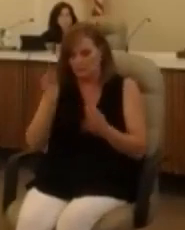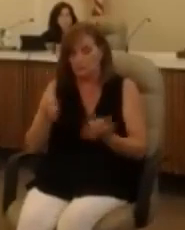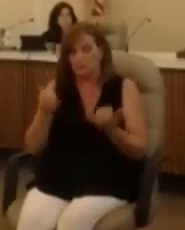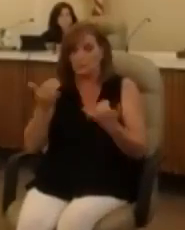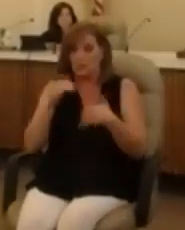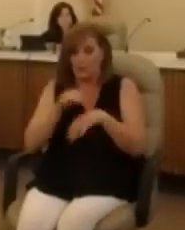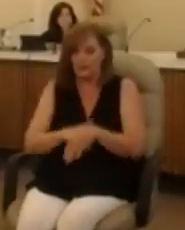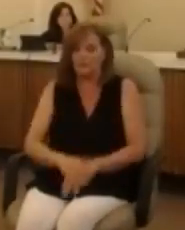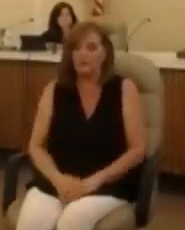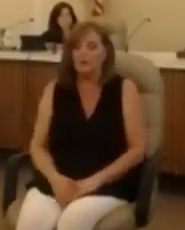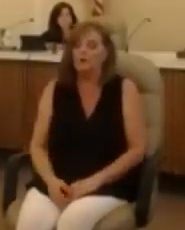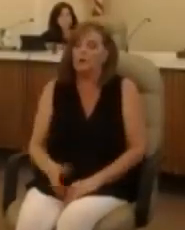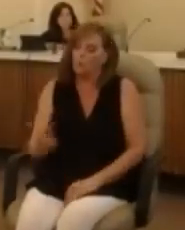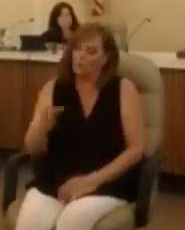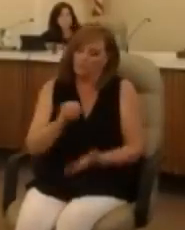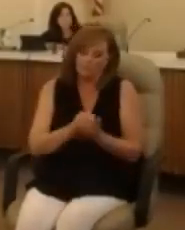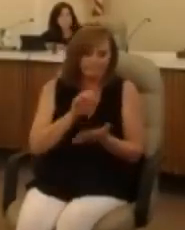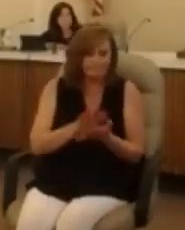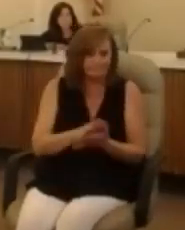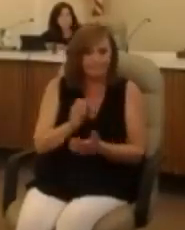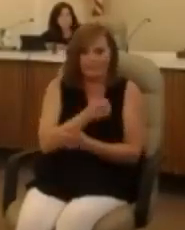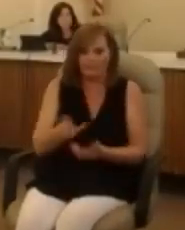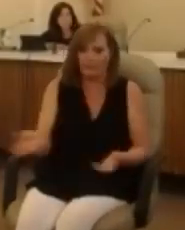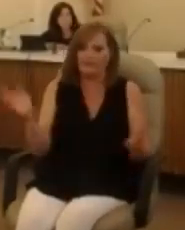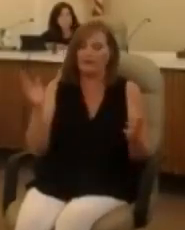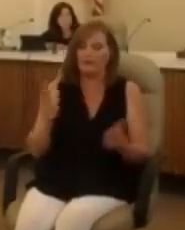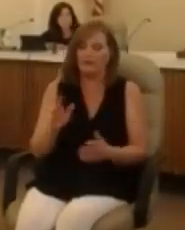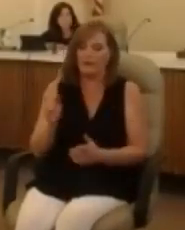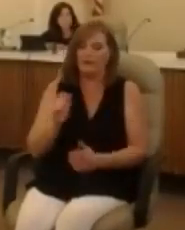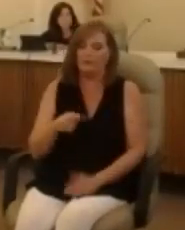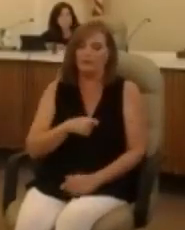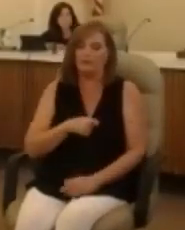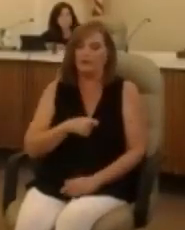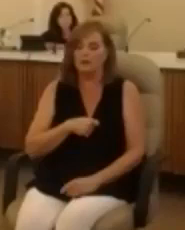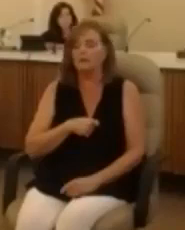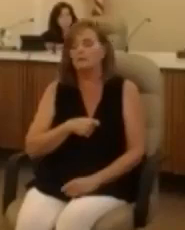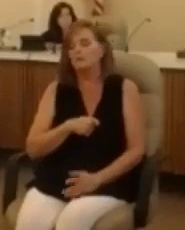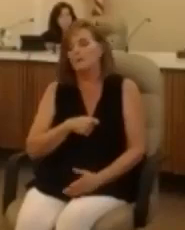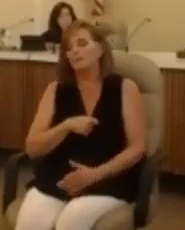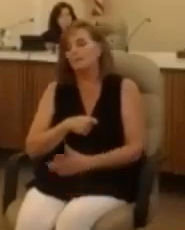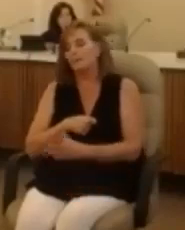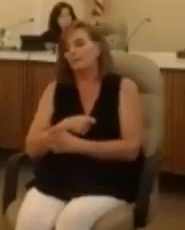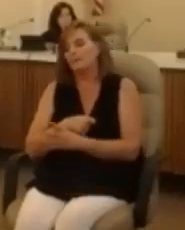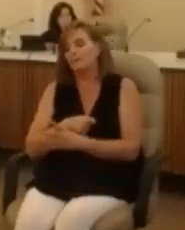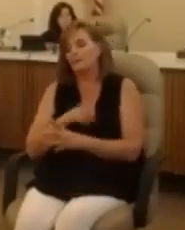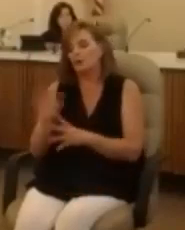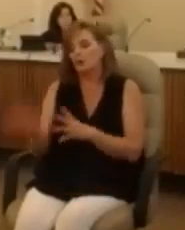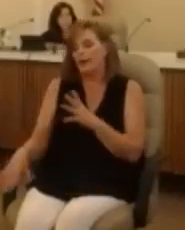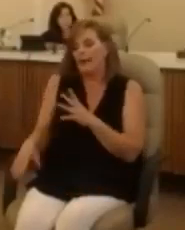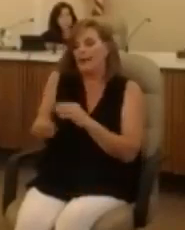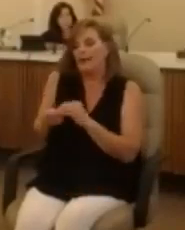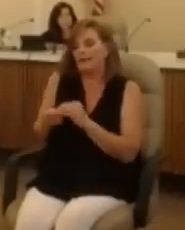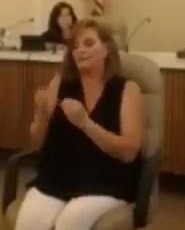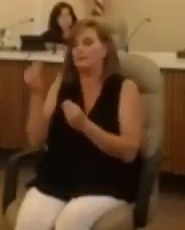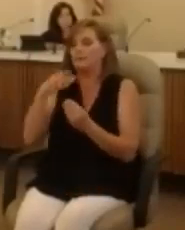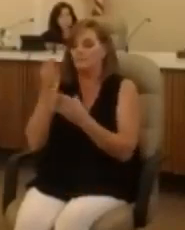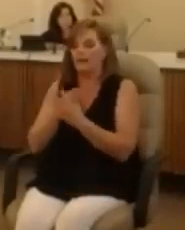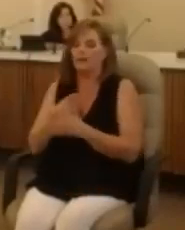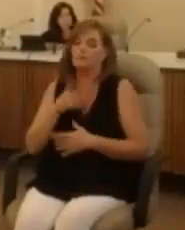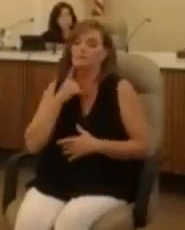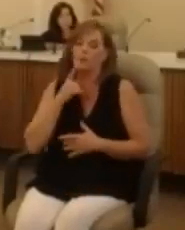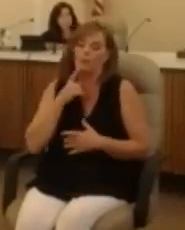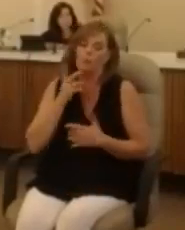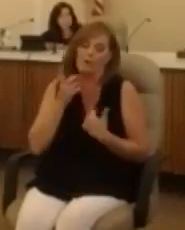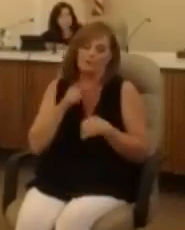We will certainly record all this stuff and we can put it in a file so that when it comes up time to do that